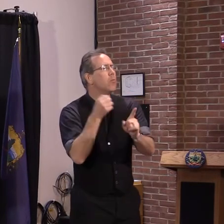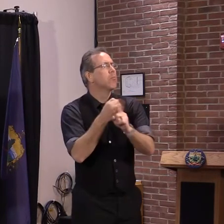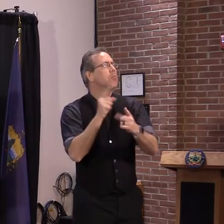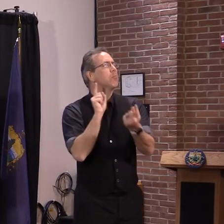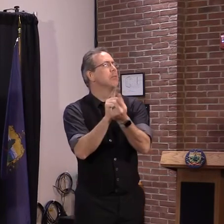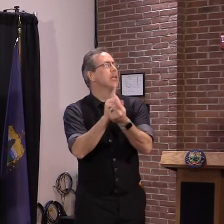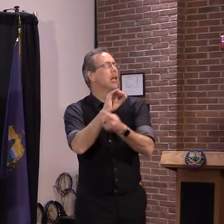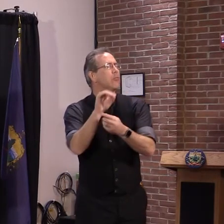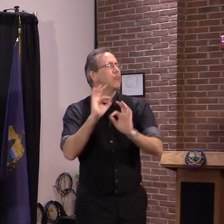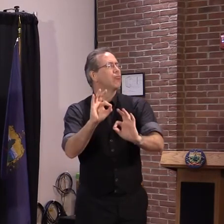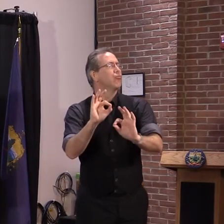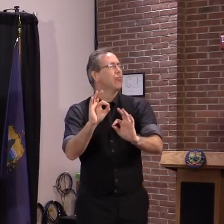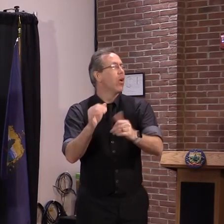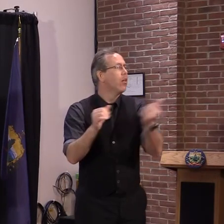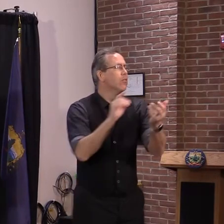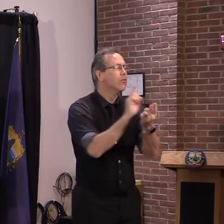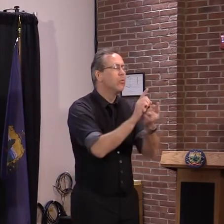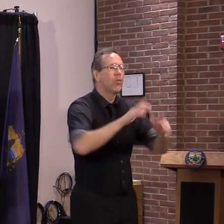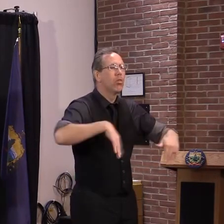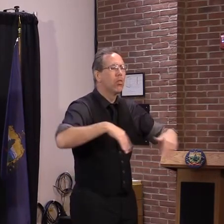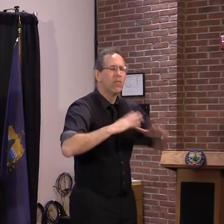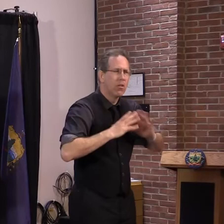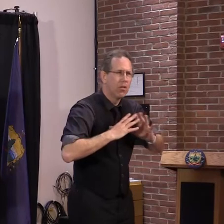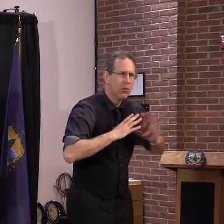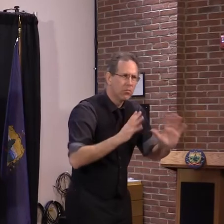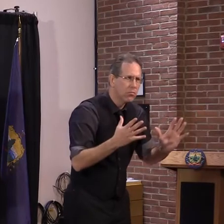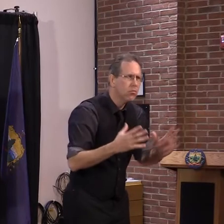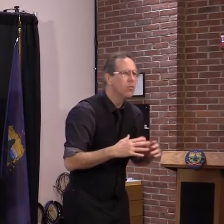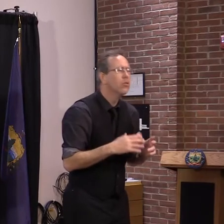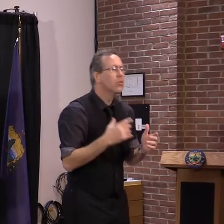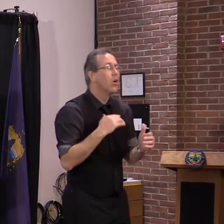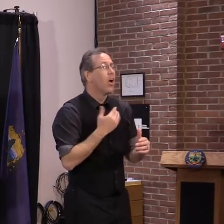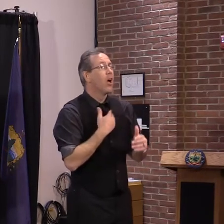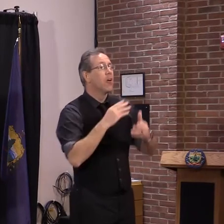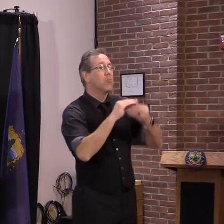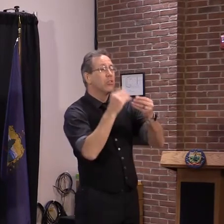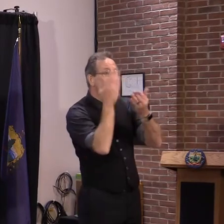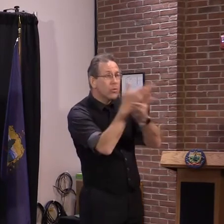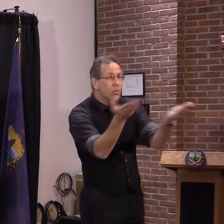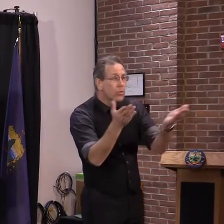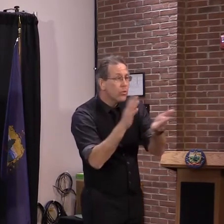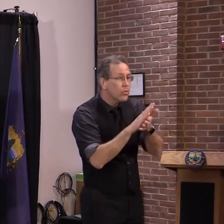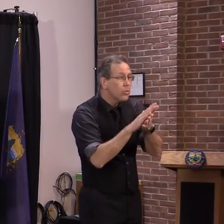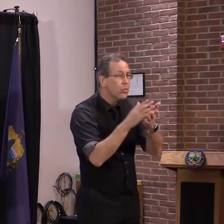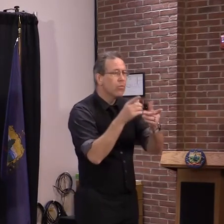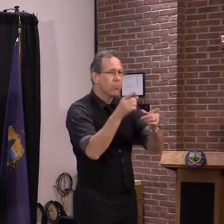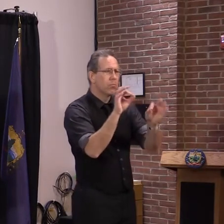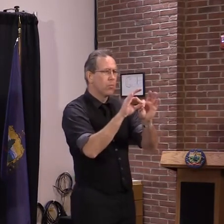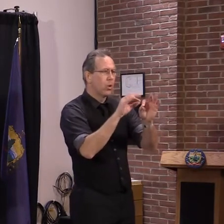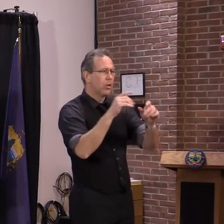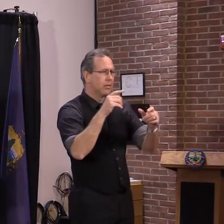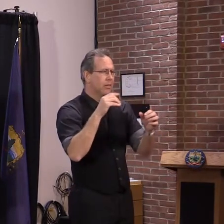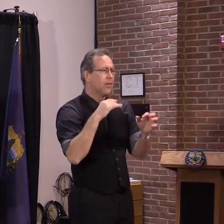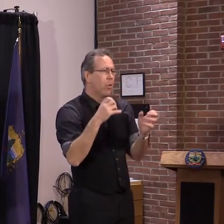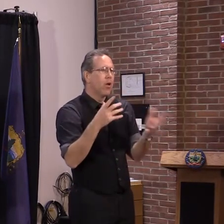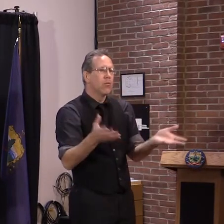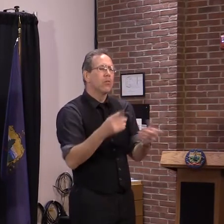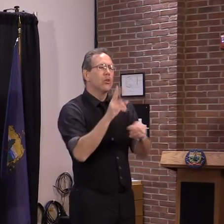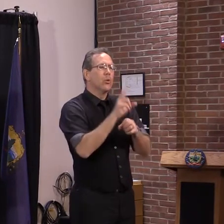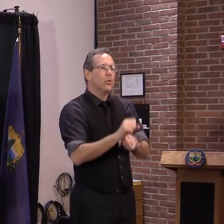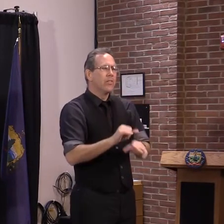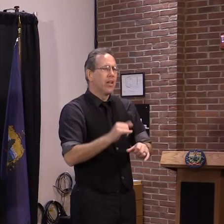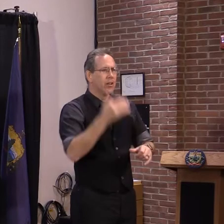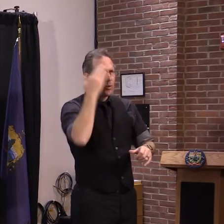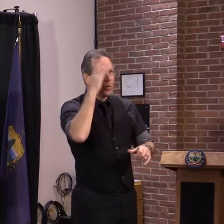what we're messaging is that we're on sort of this broader glide slope, if you will, towards endemic. This is an important, I think, first